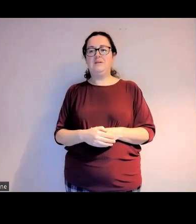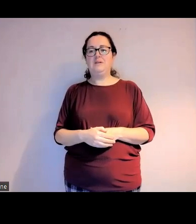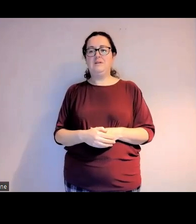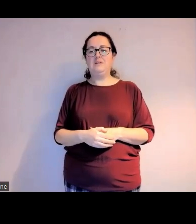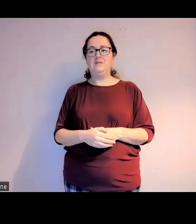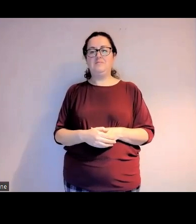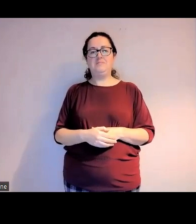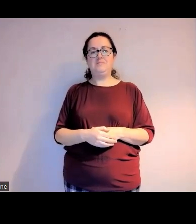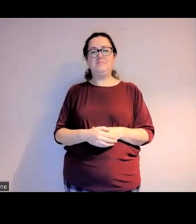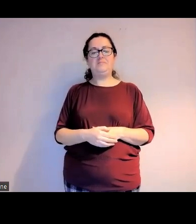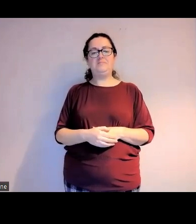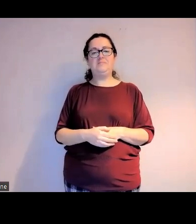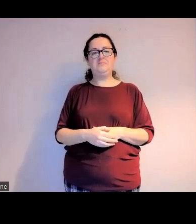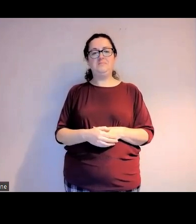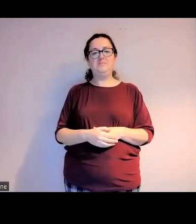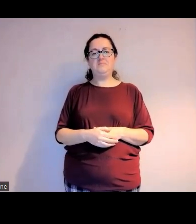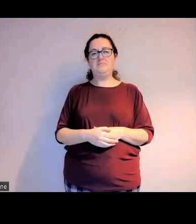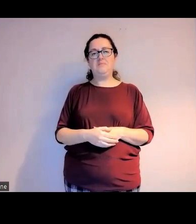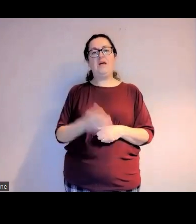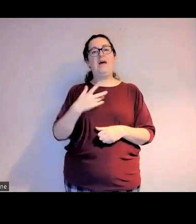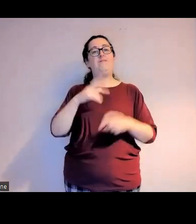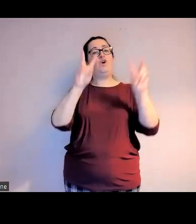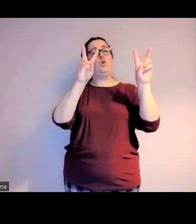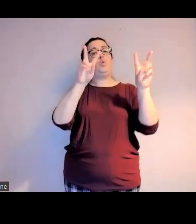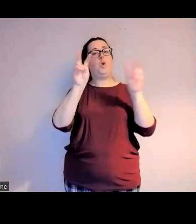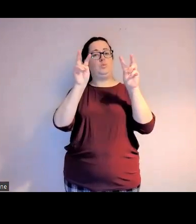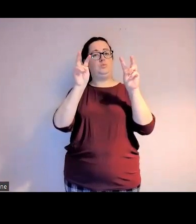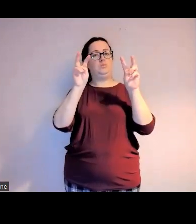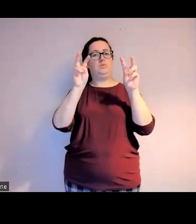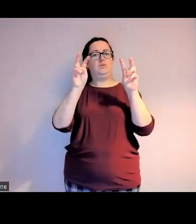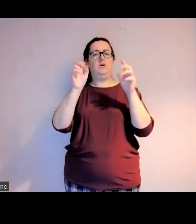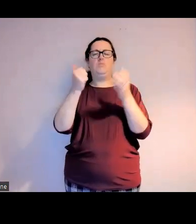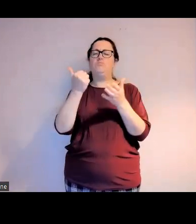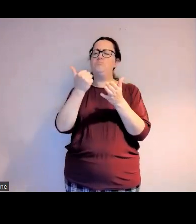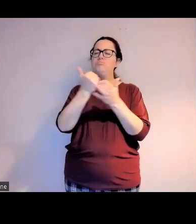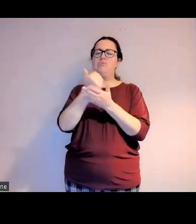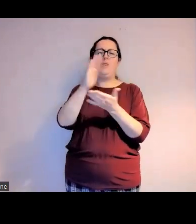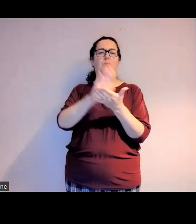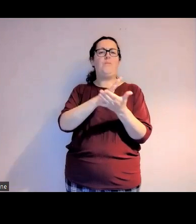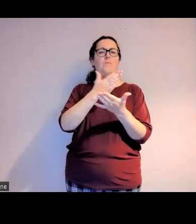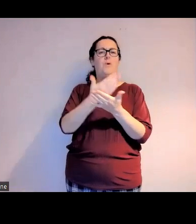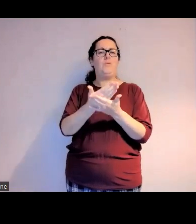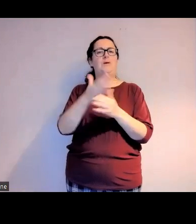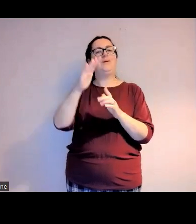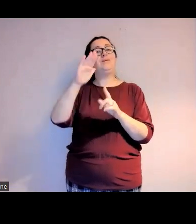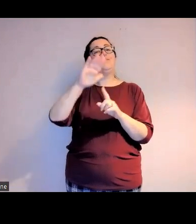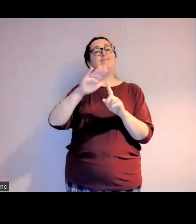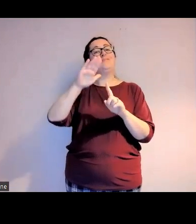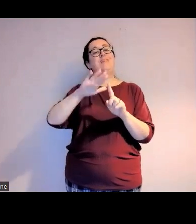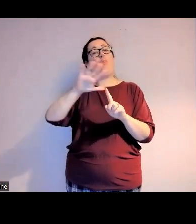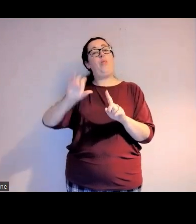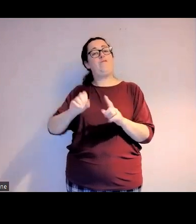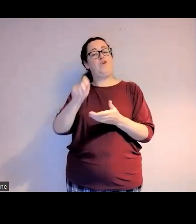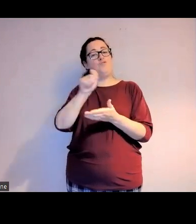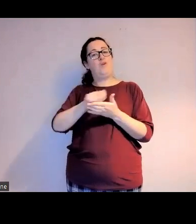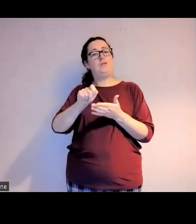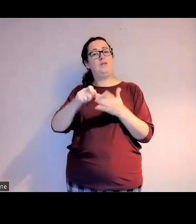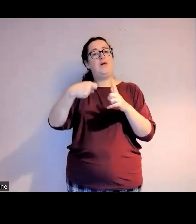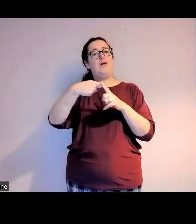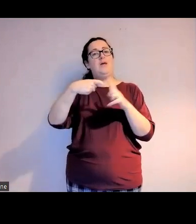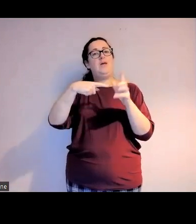a short quotation from a brilliant poem by a South African writer called